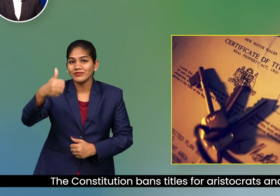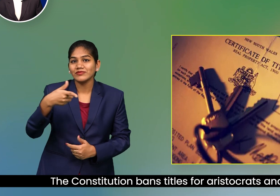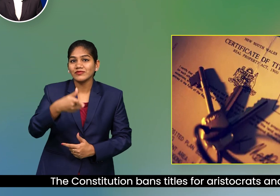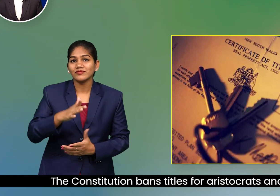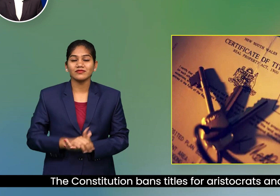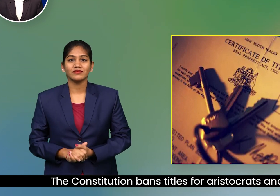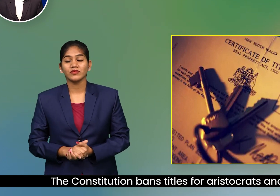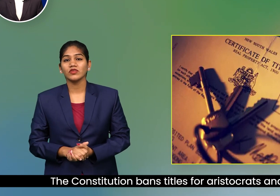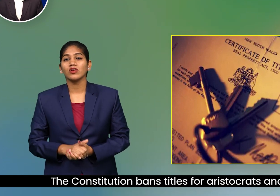and bourgeoisie.